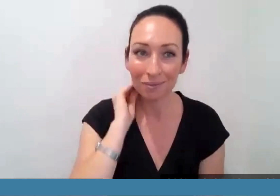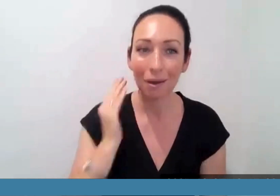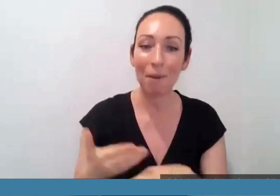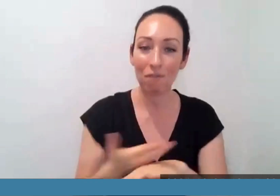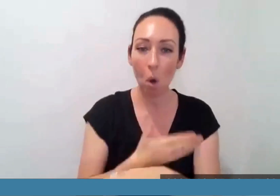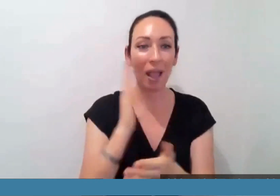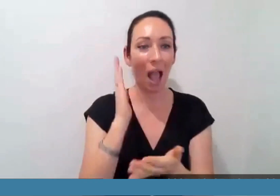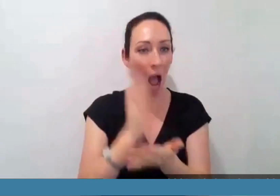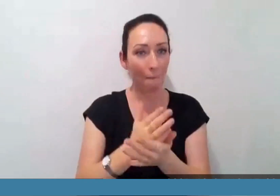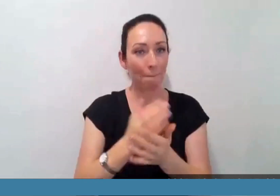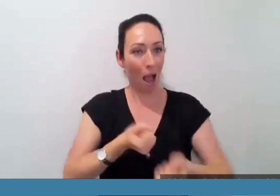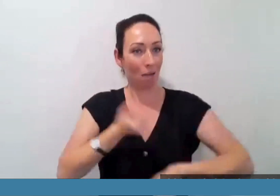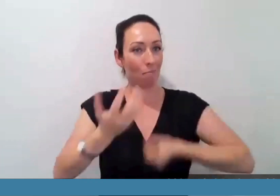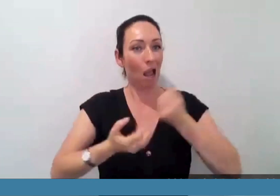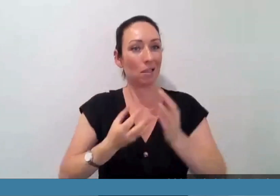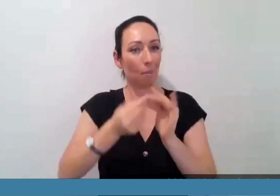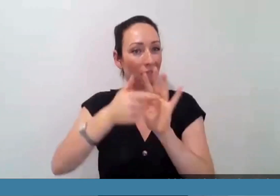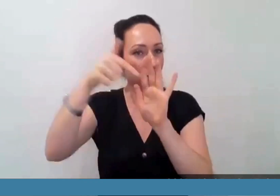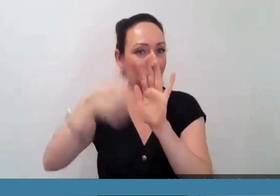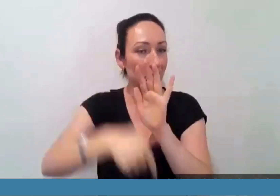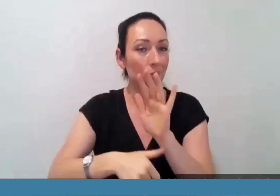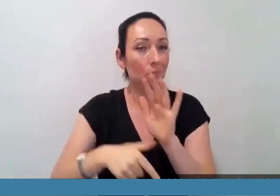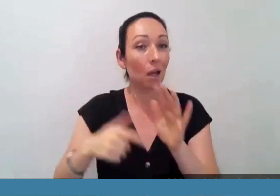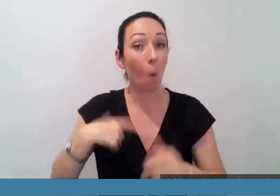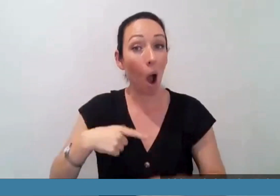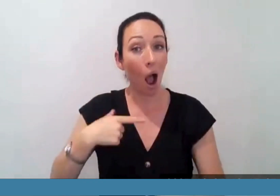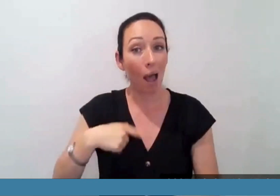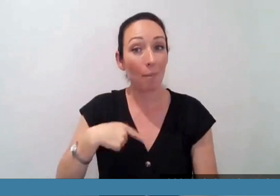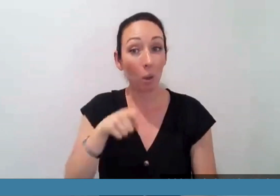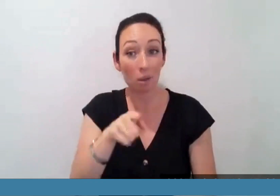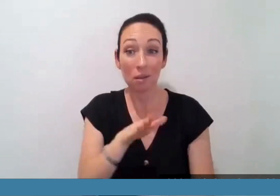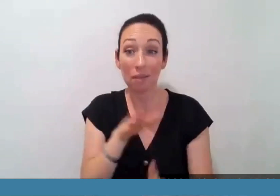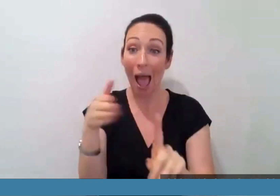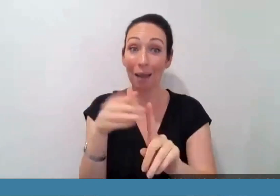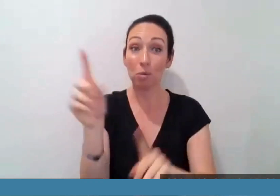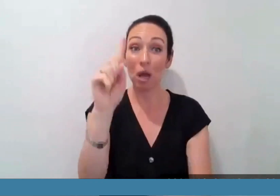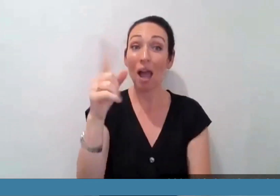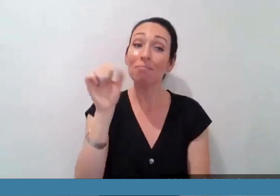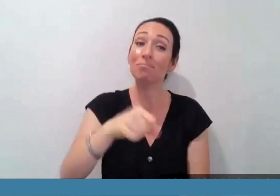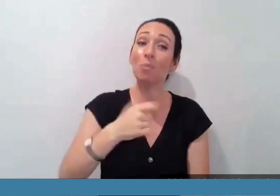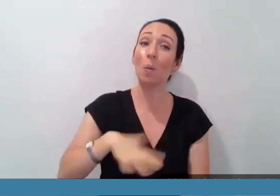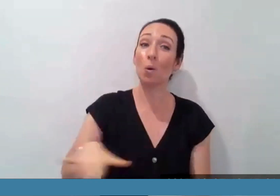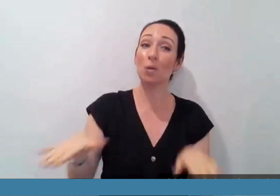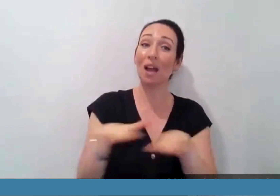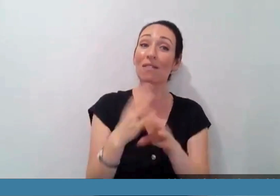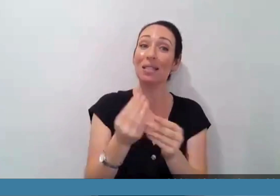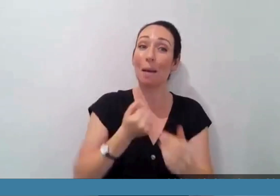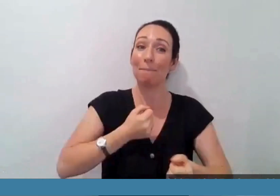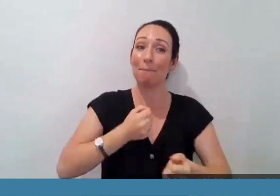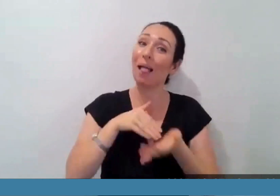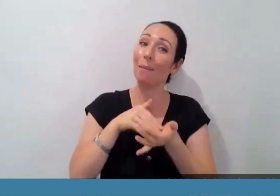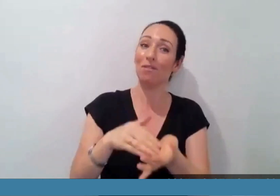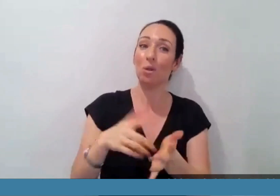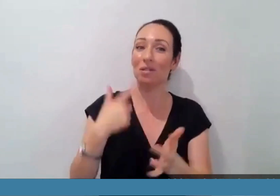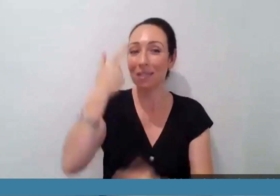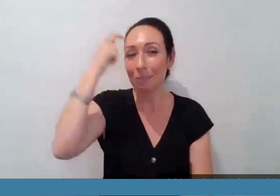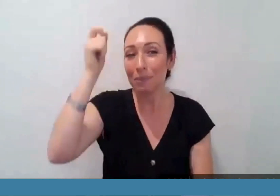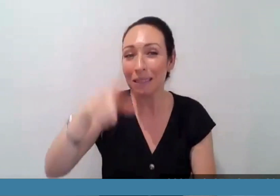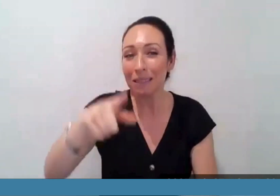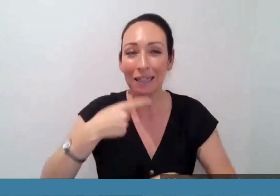detail, because while we aim today to cover some helpful information in our session, we're not able to cover the breadth